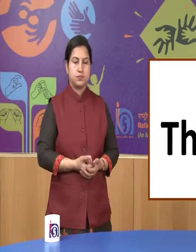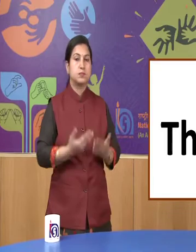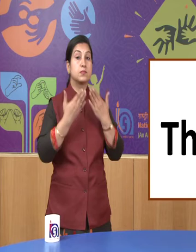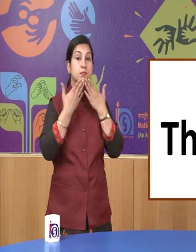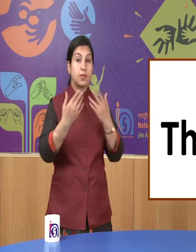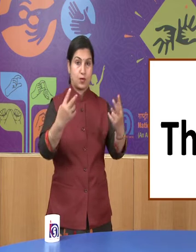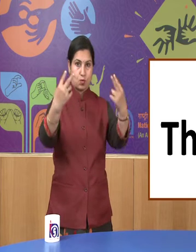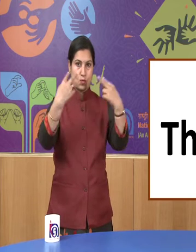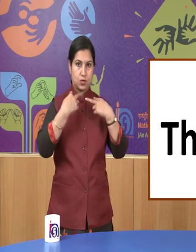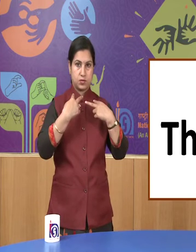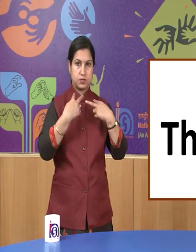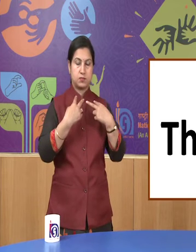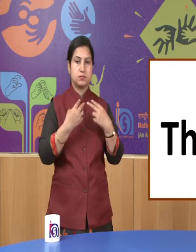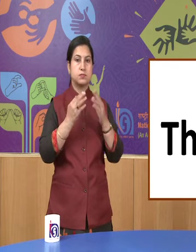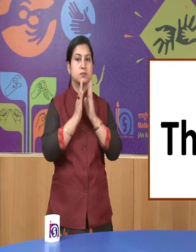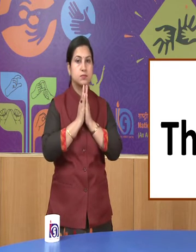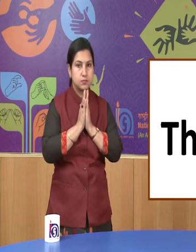Thank you for watching. Namaskar.